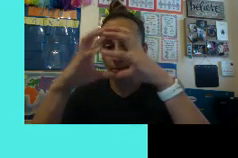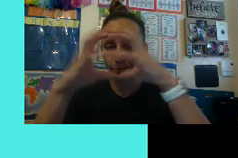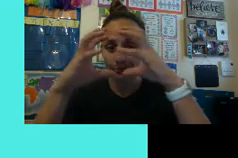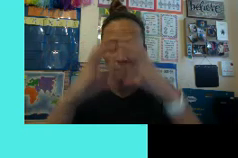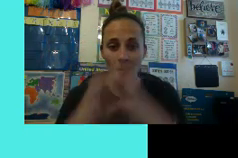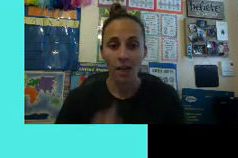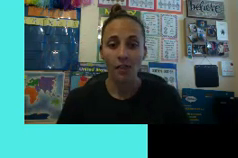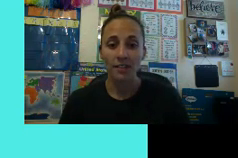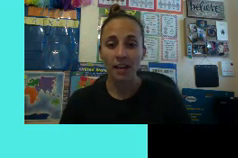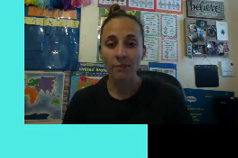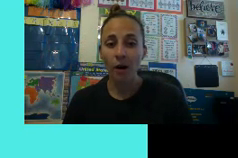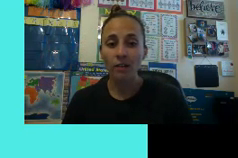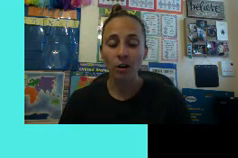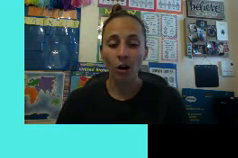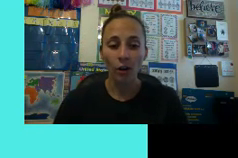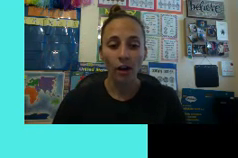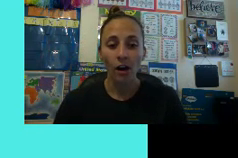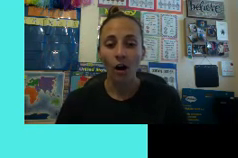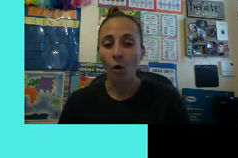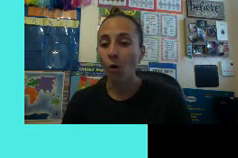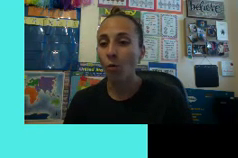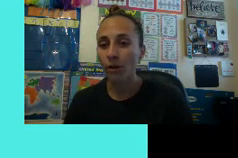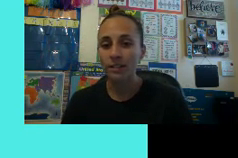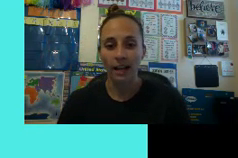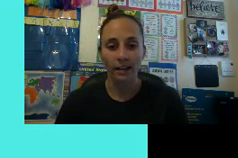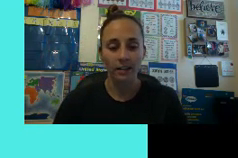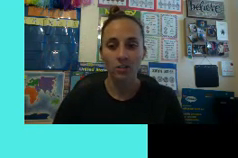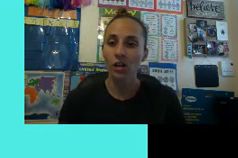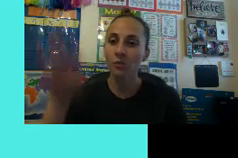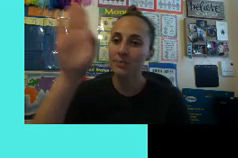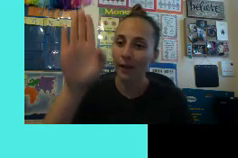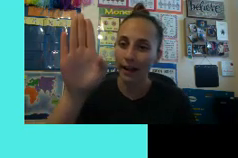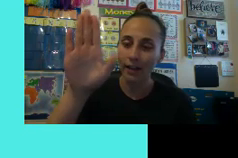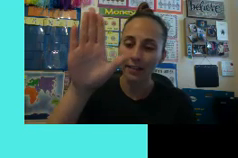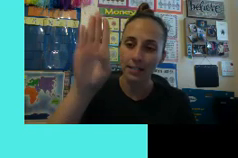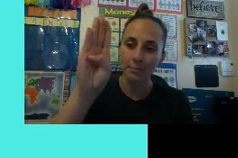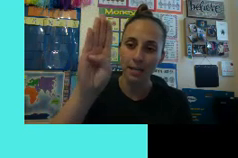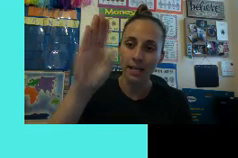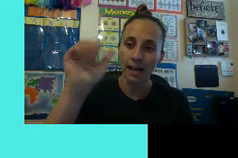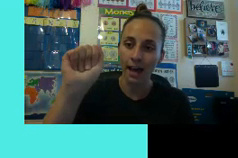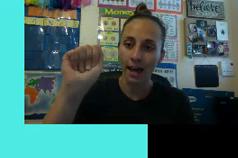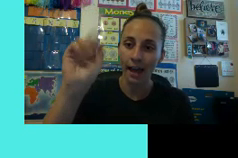ball. The sign for ball is called a whole word sign. So they don't spell it out like this,